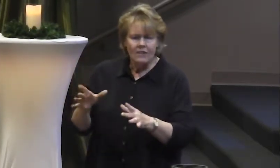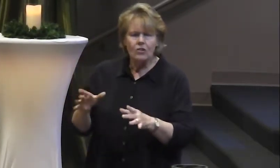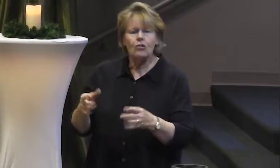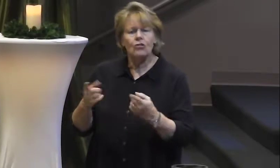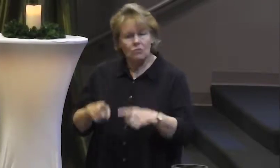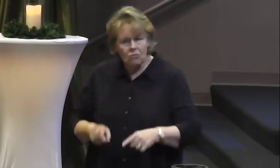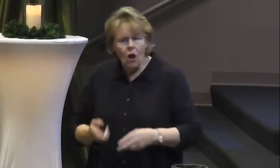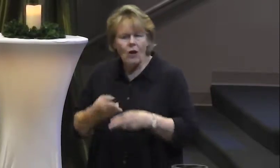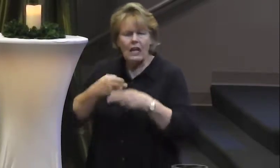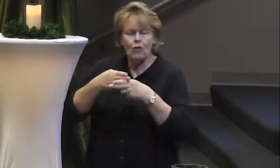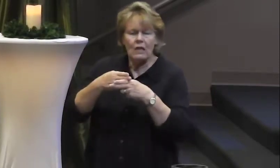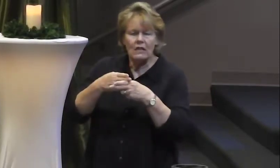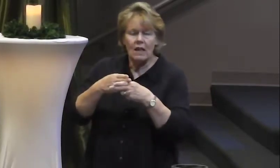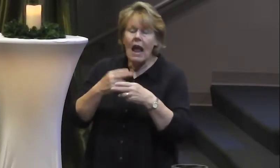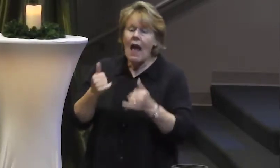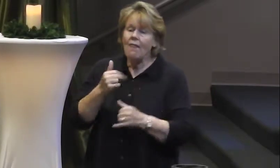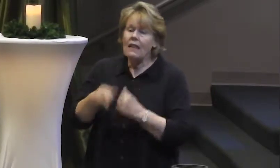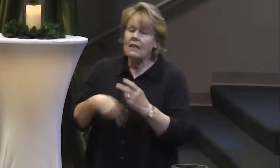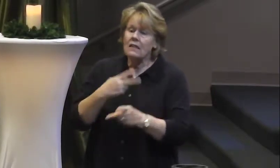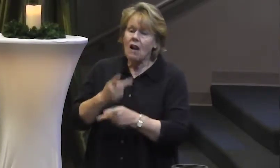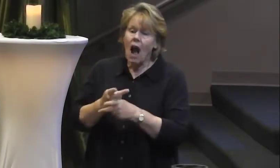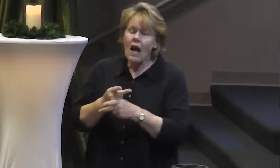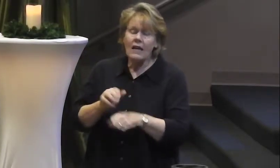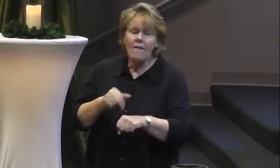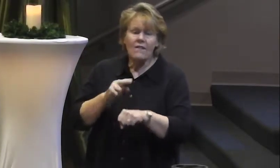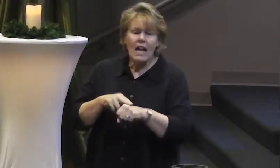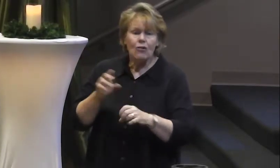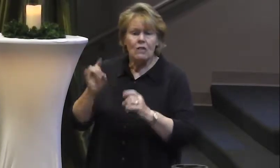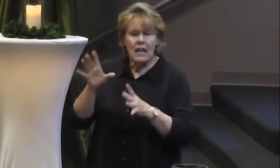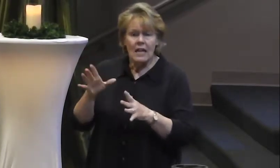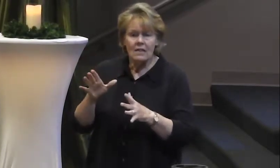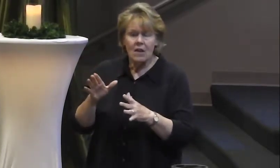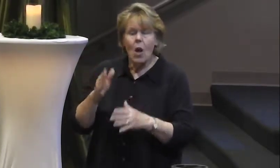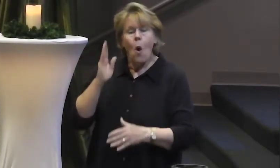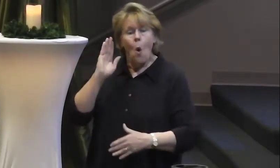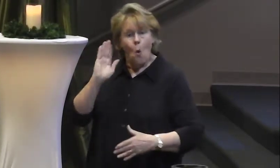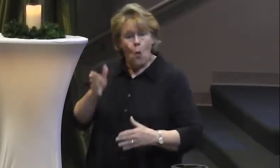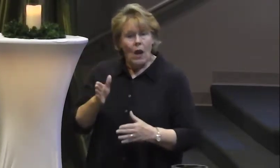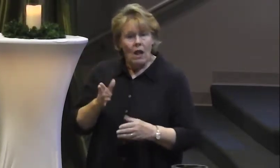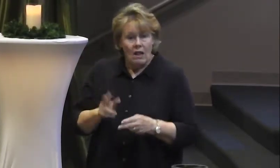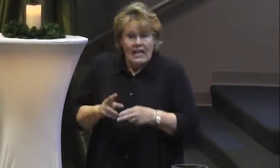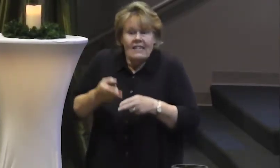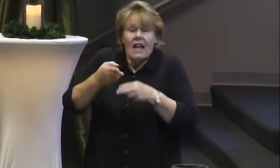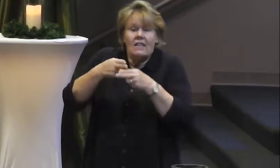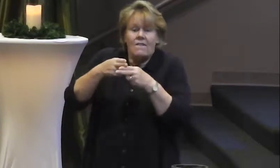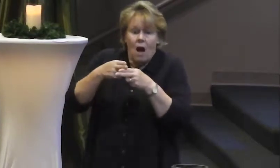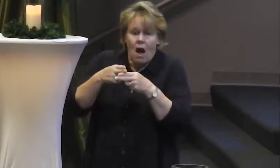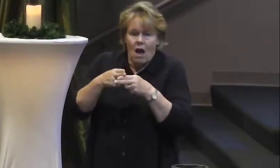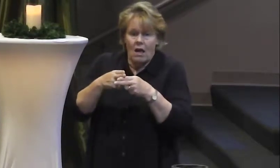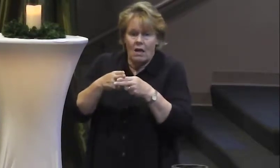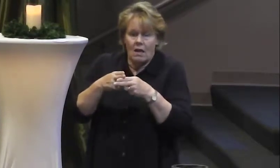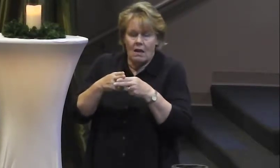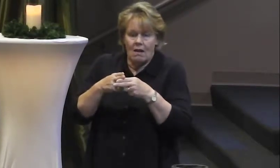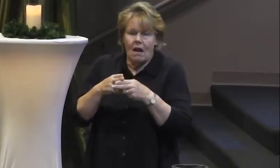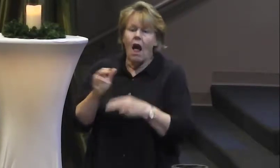these kinds of natural events are likely to intensify and increase. Things like these massive fires and so